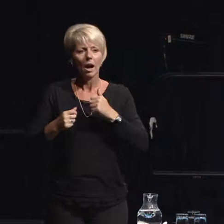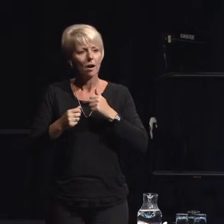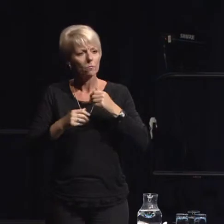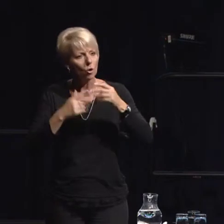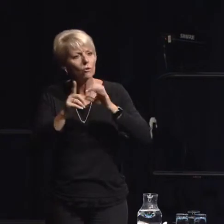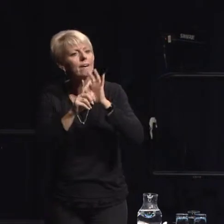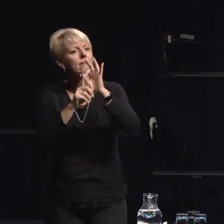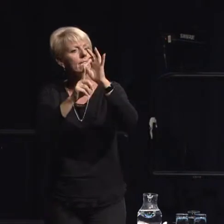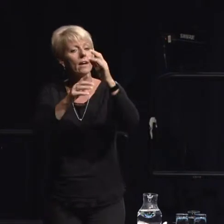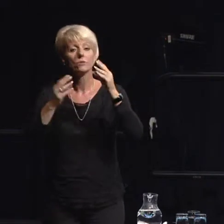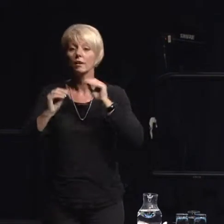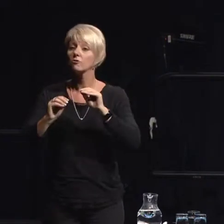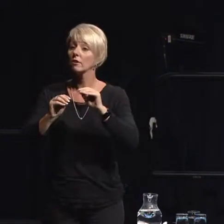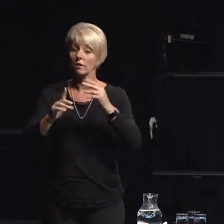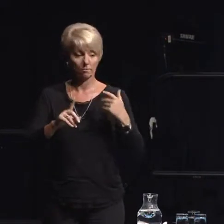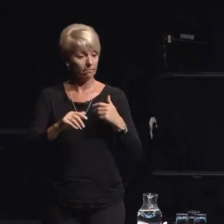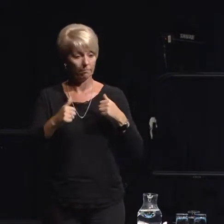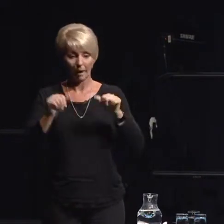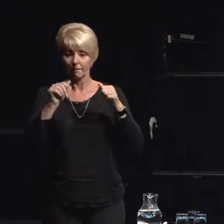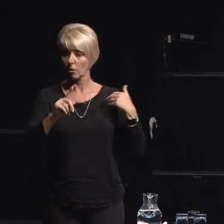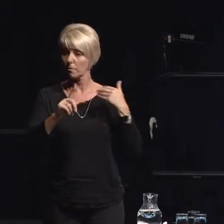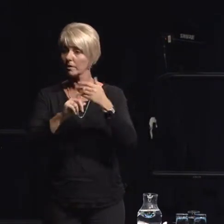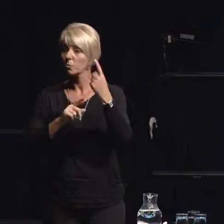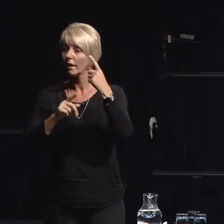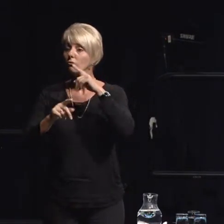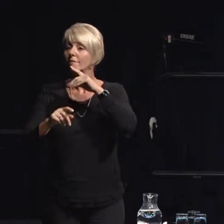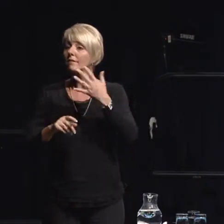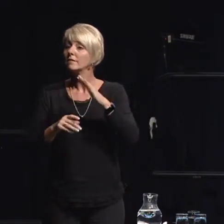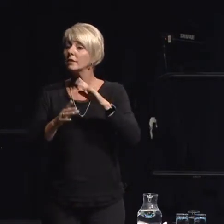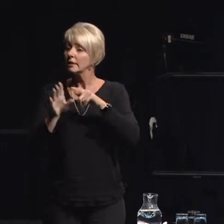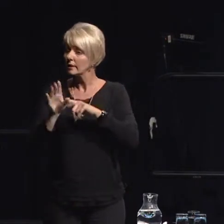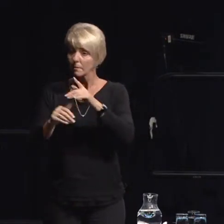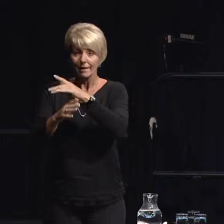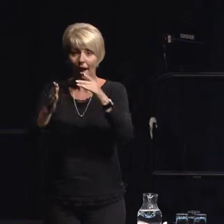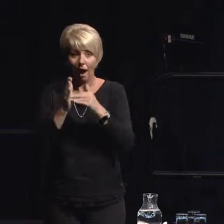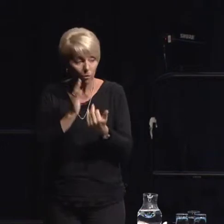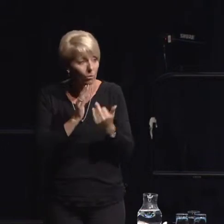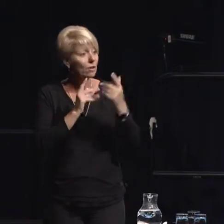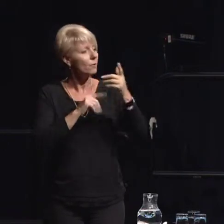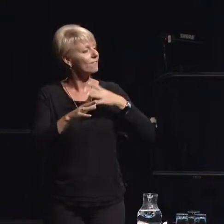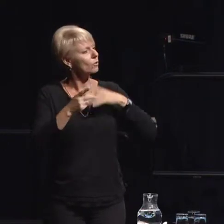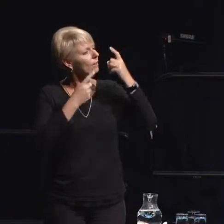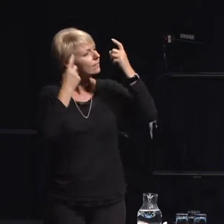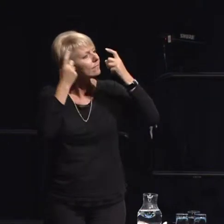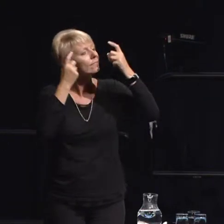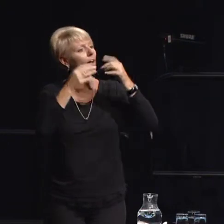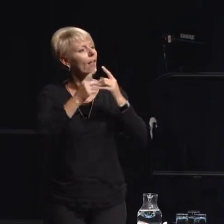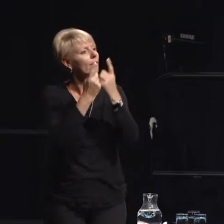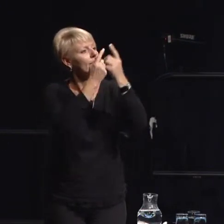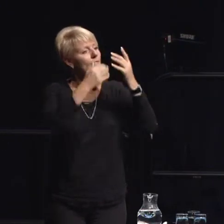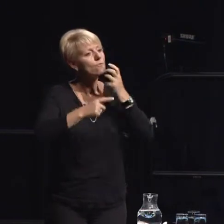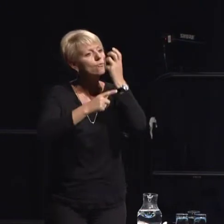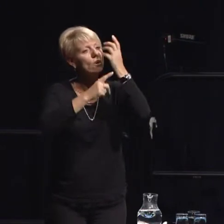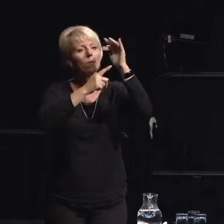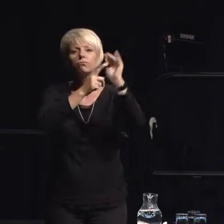years. But now is a time for considering new adventures beyond academic pursuits for many students graduating